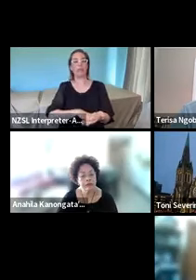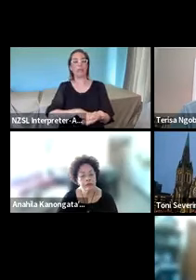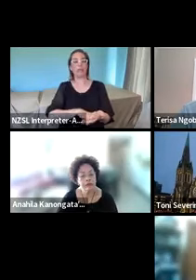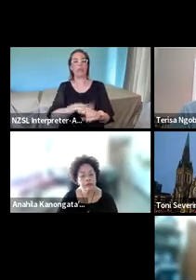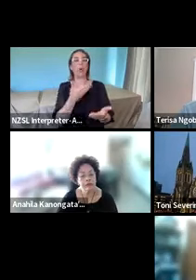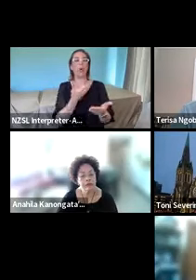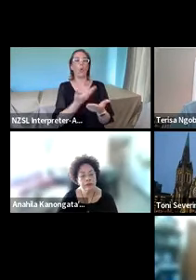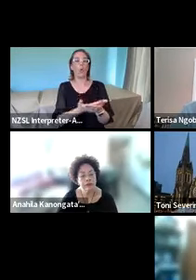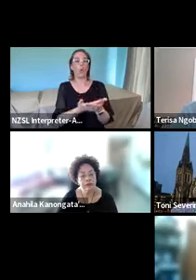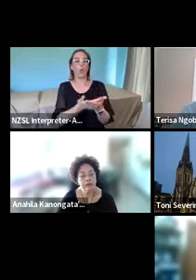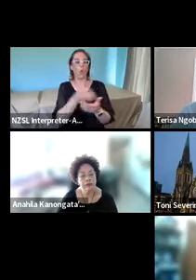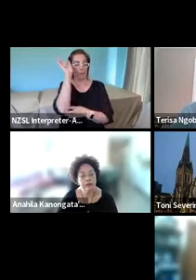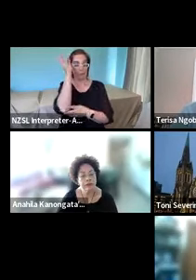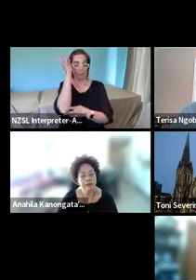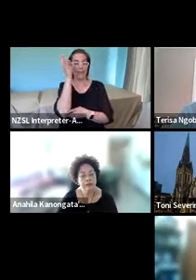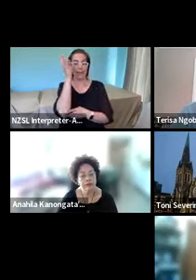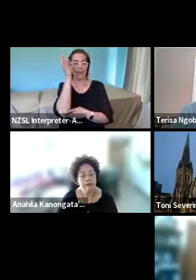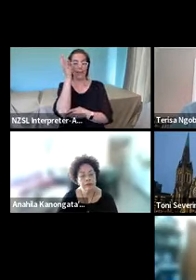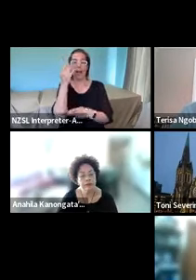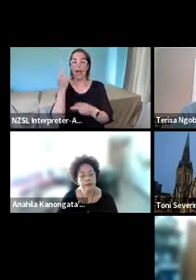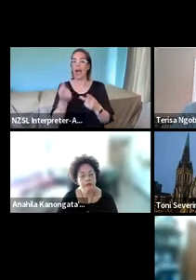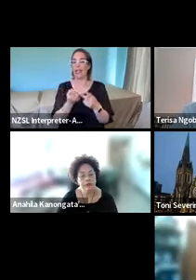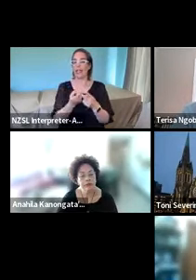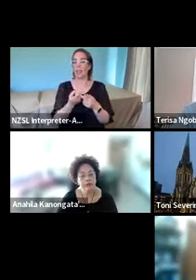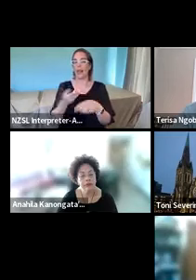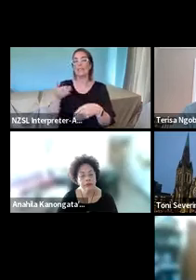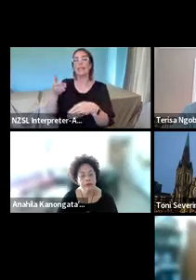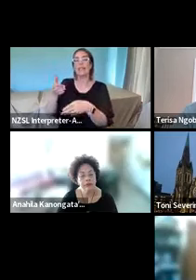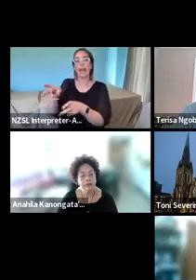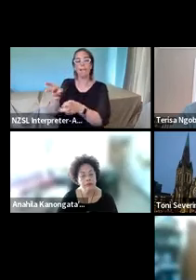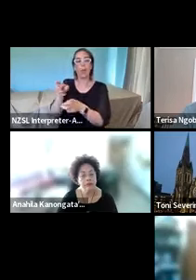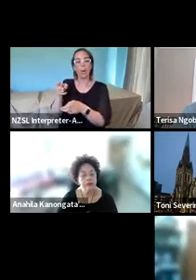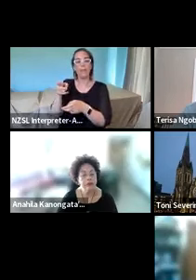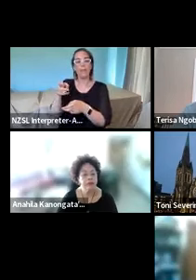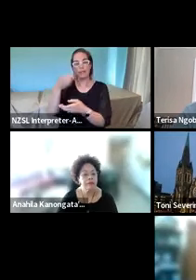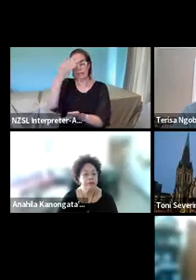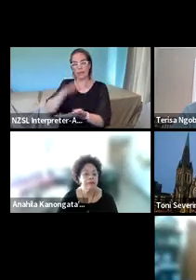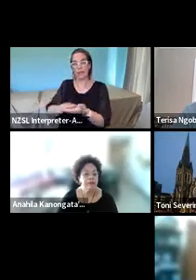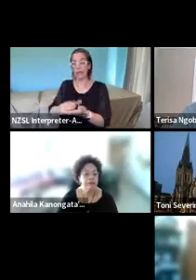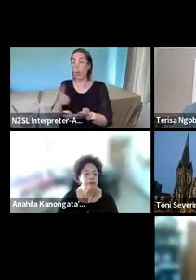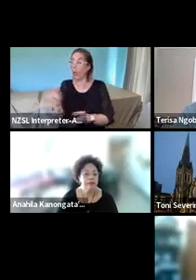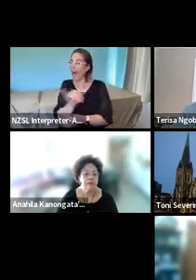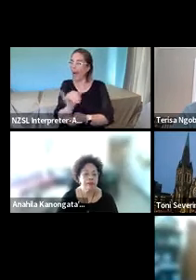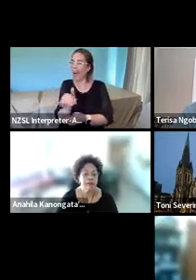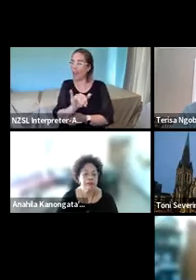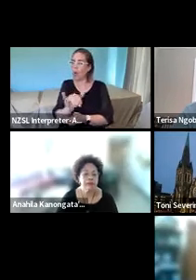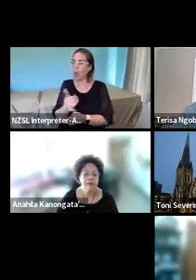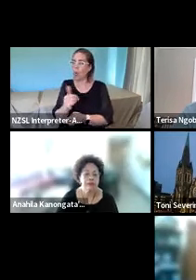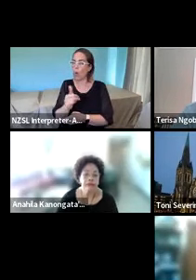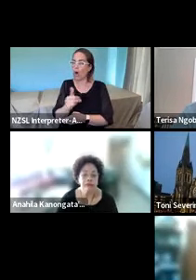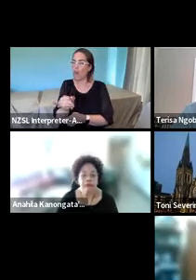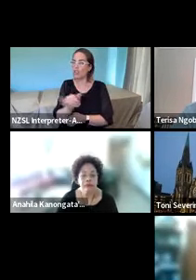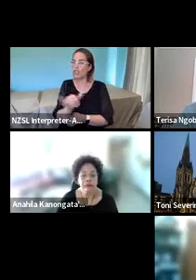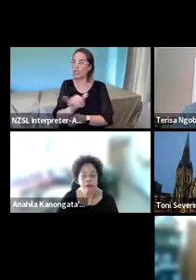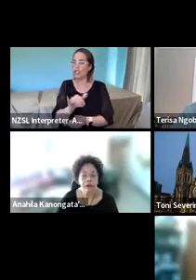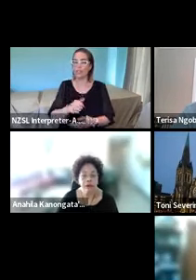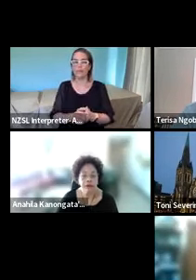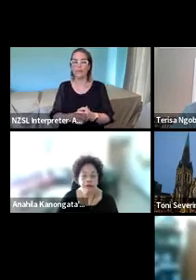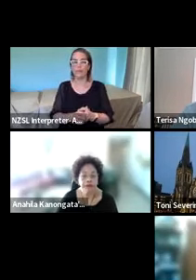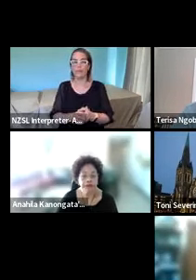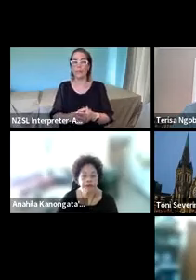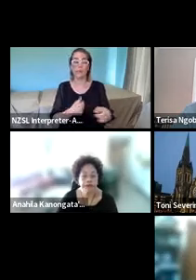the committee as well as employment experience, or is this an either or? To my point, it